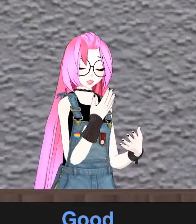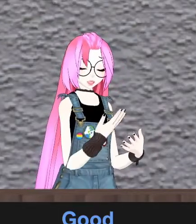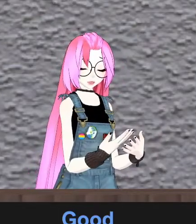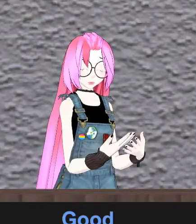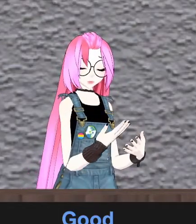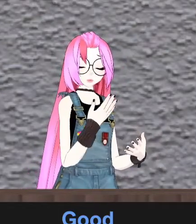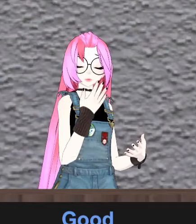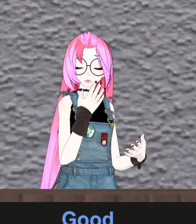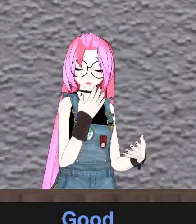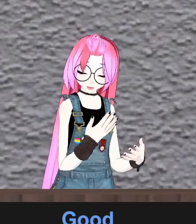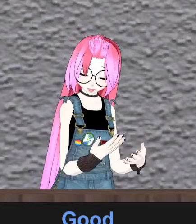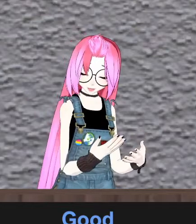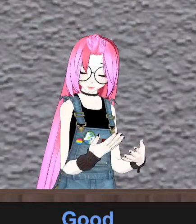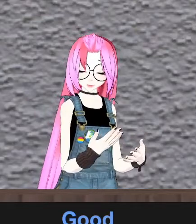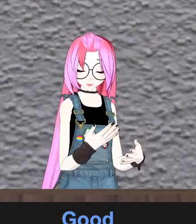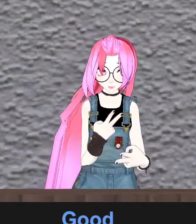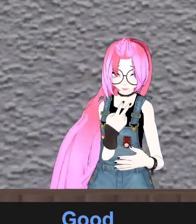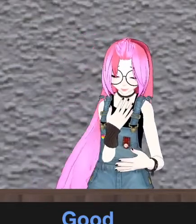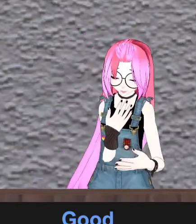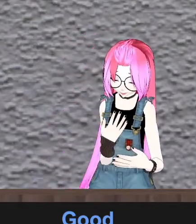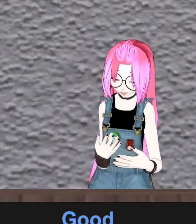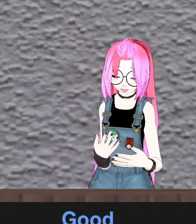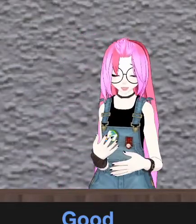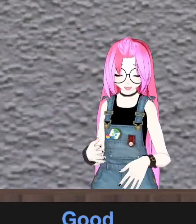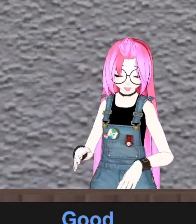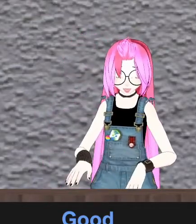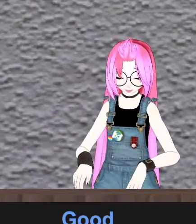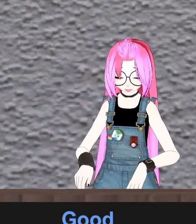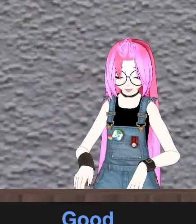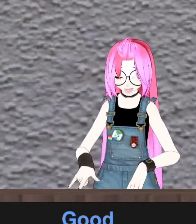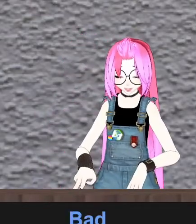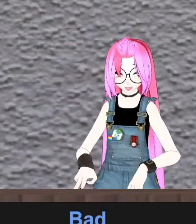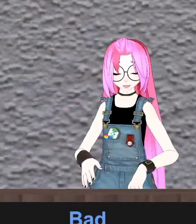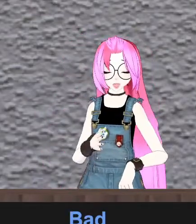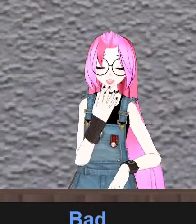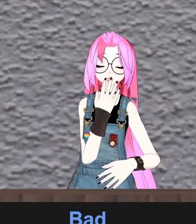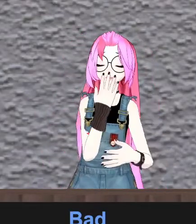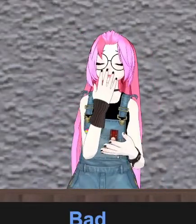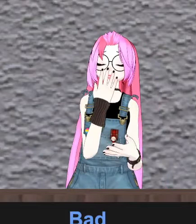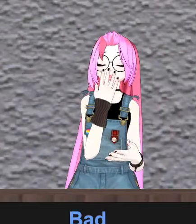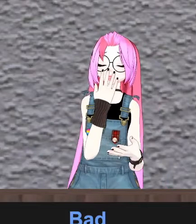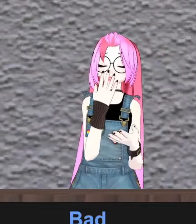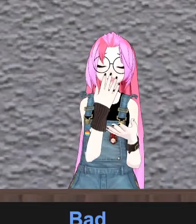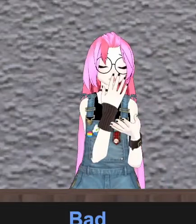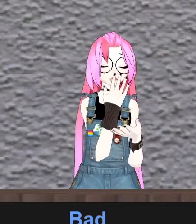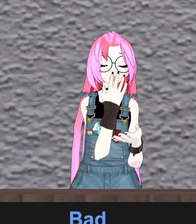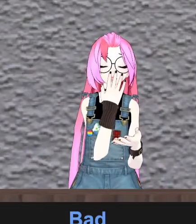hand. Good. And maybe you're not so good if you're having a bad day. It starts the same, but you're going to